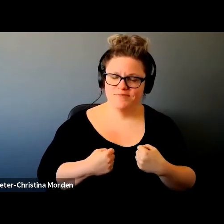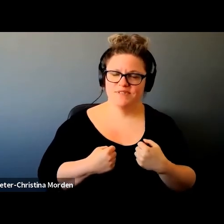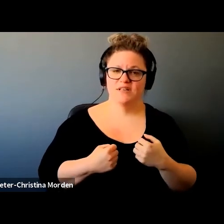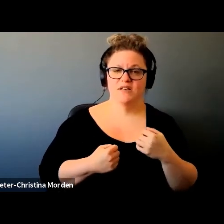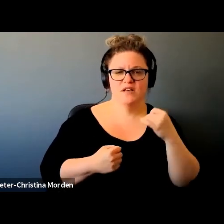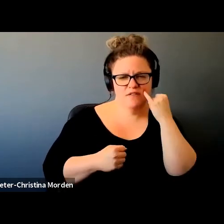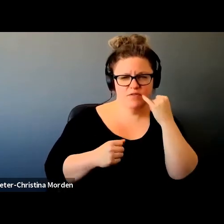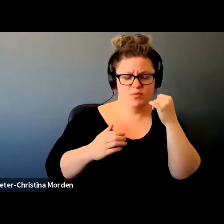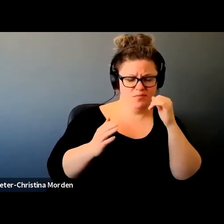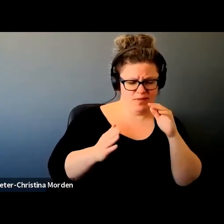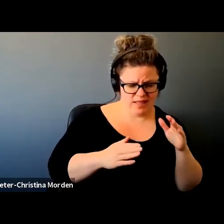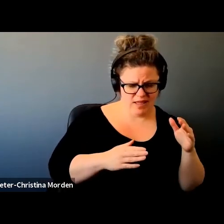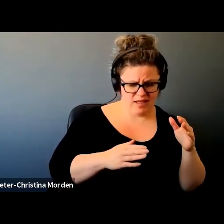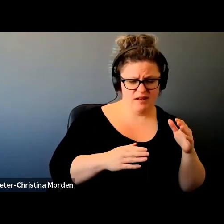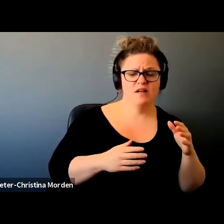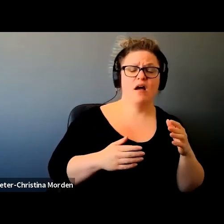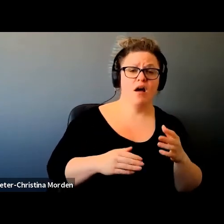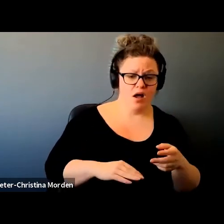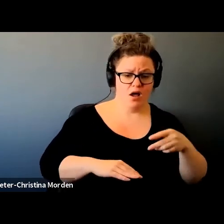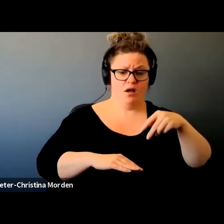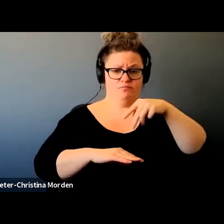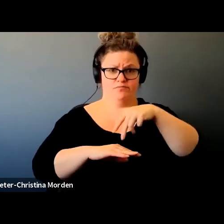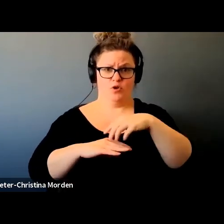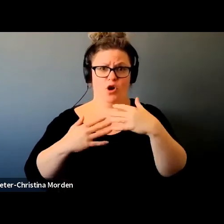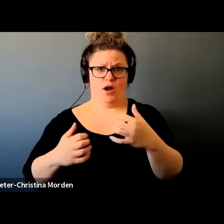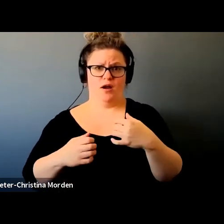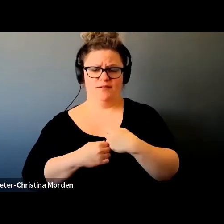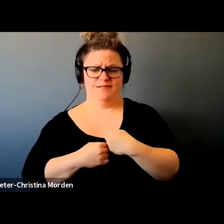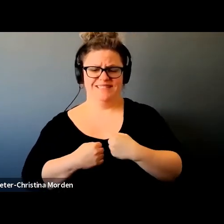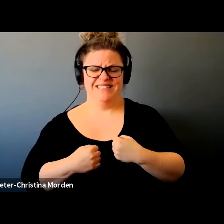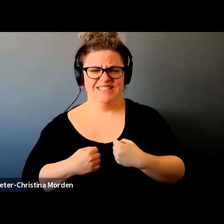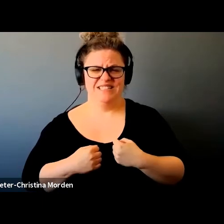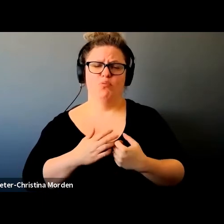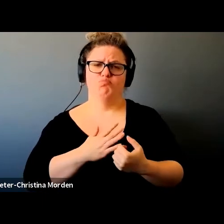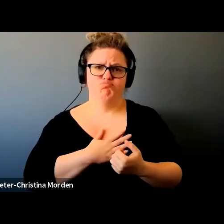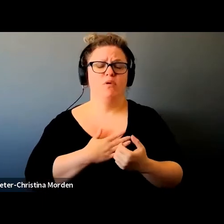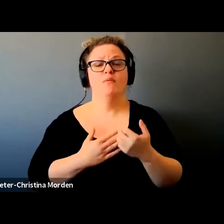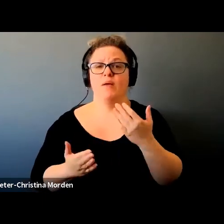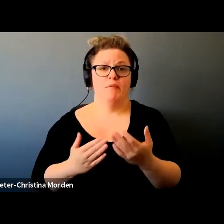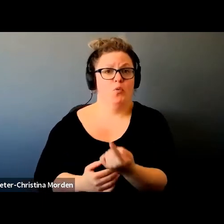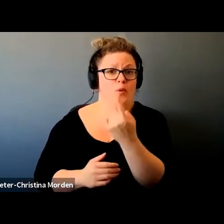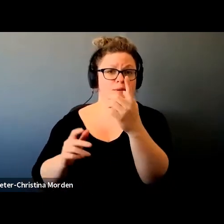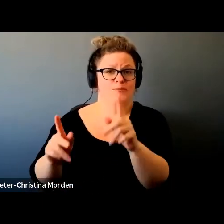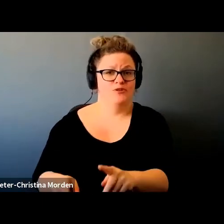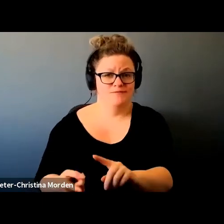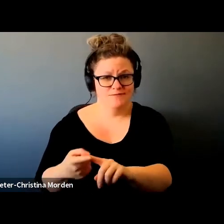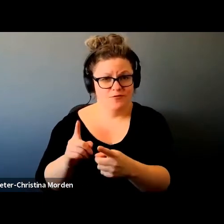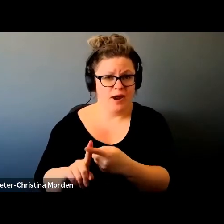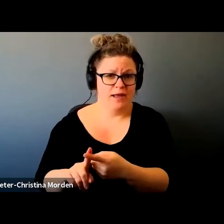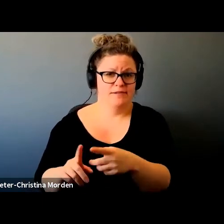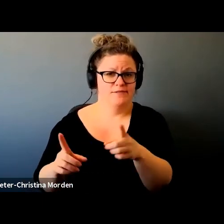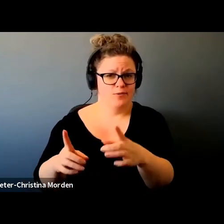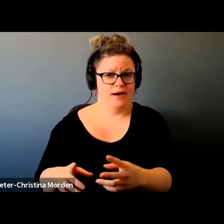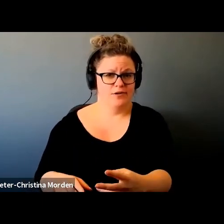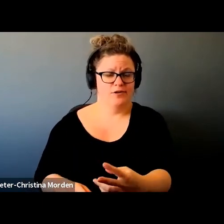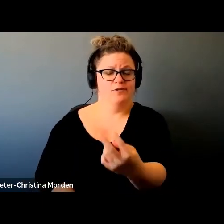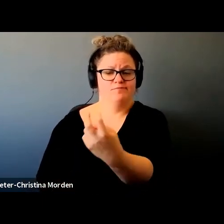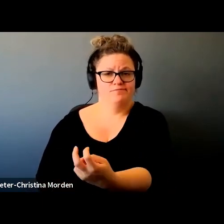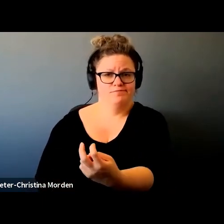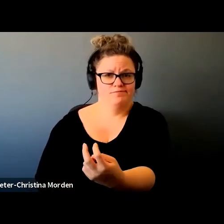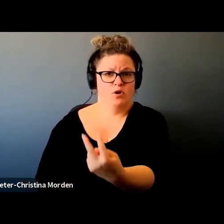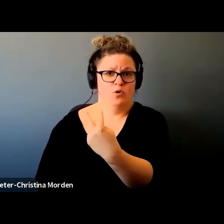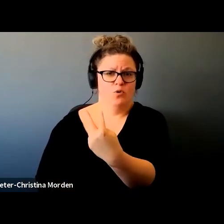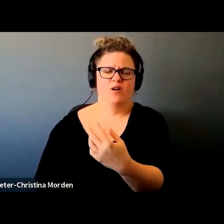its feet, in front of an audience, and even if it's just one person, your friend, a director, a dramaturge, whoever, it's